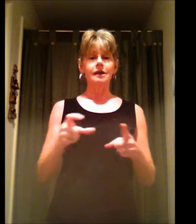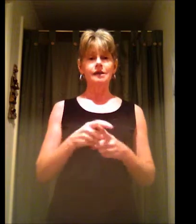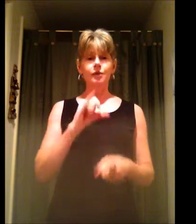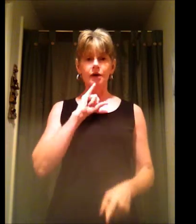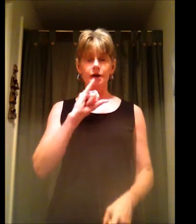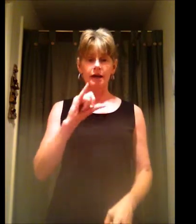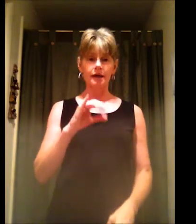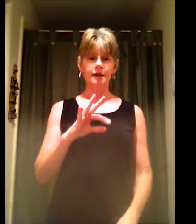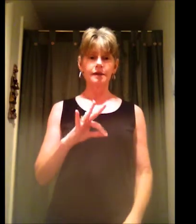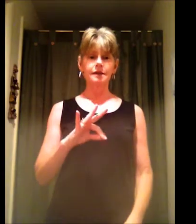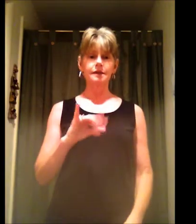Next word is